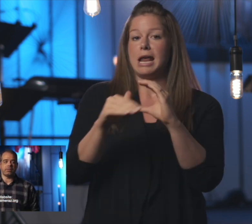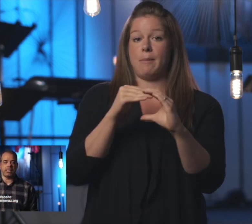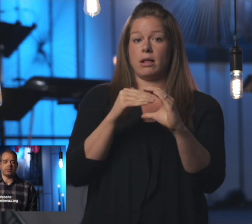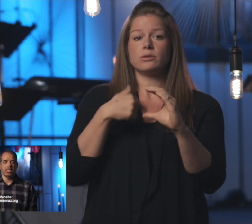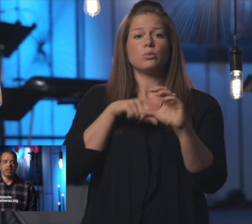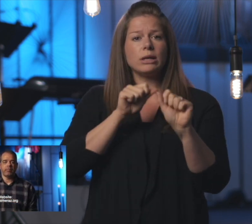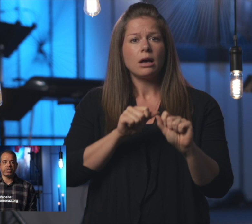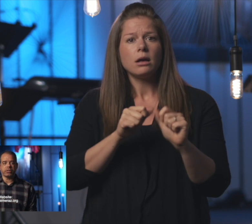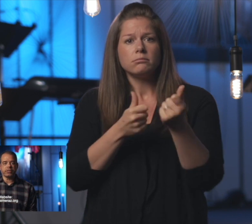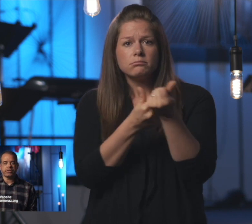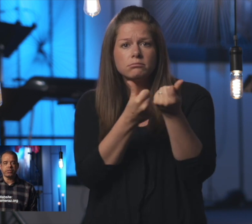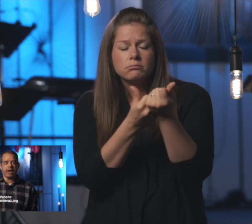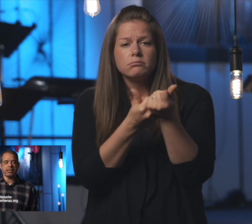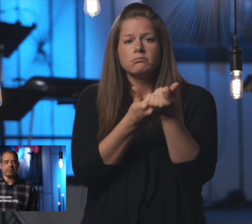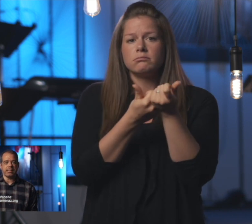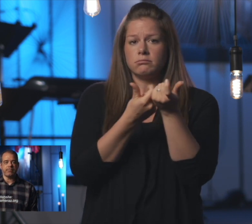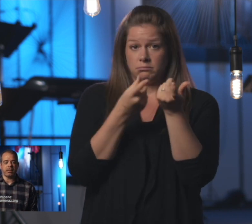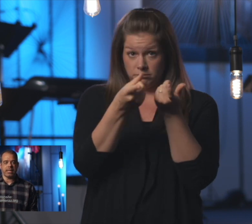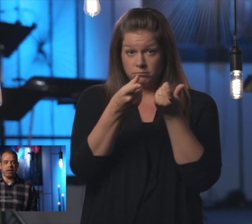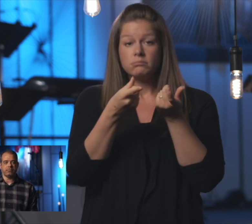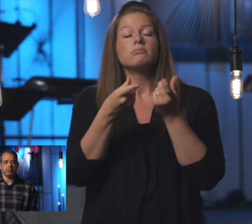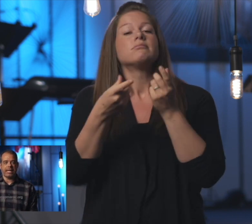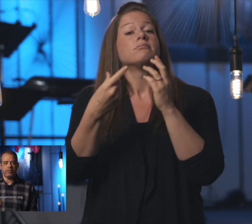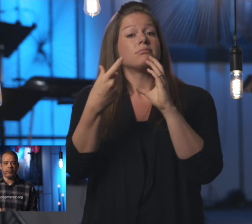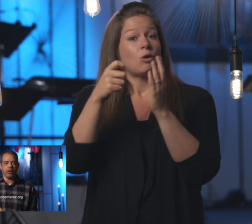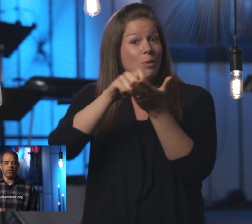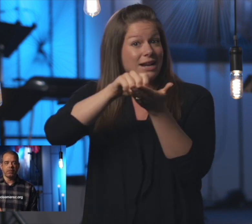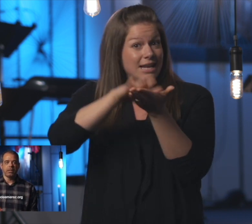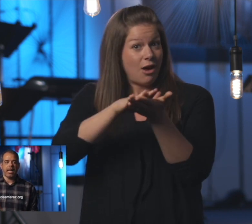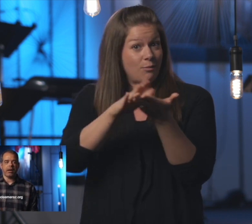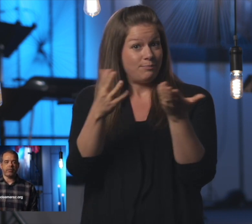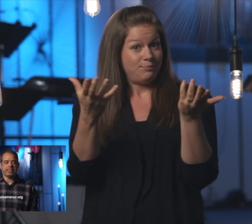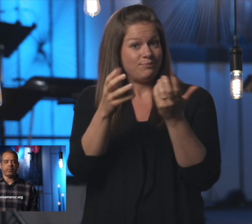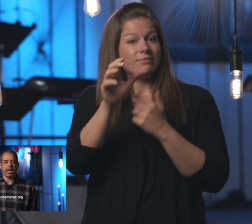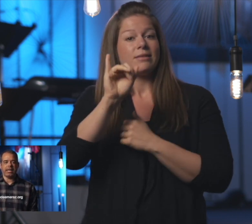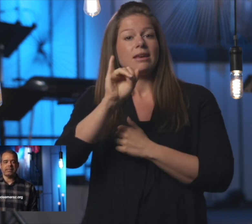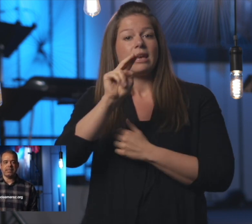meet those needs, make sure that you write this email down,